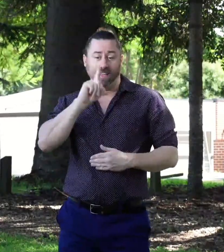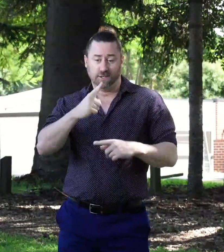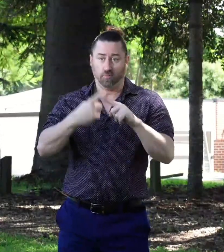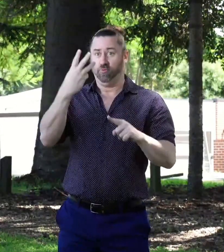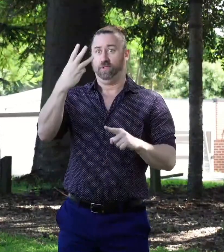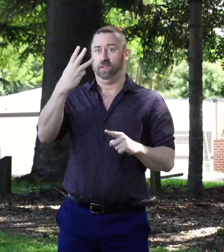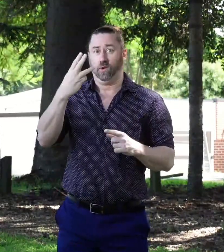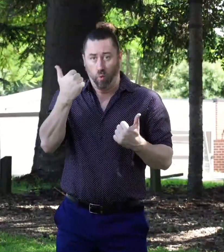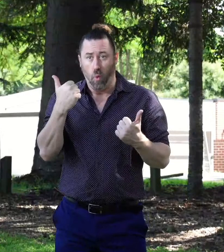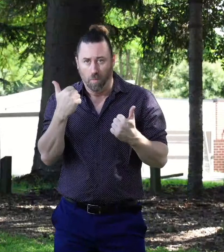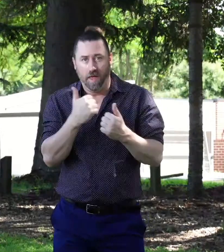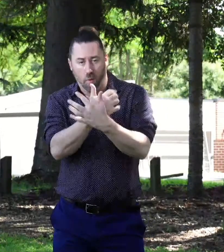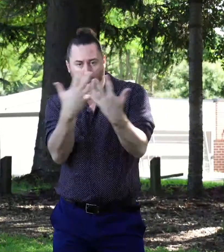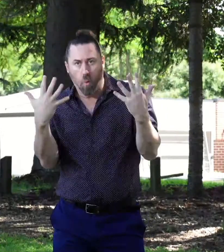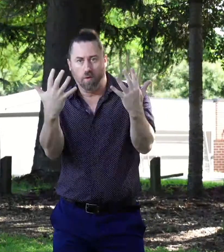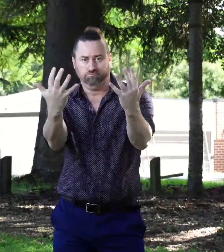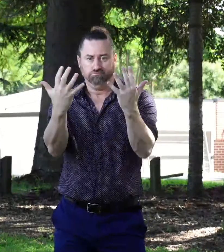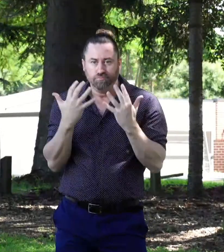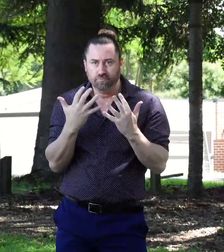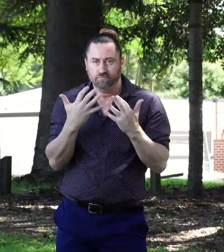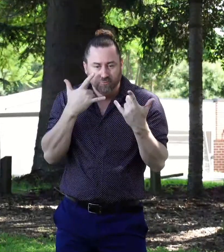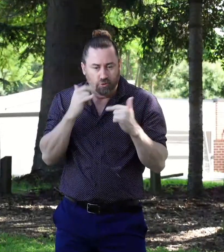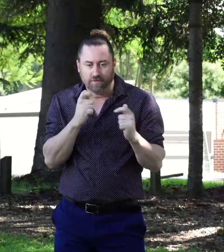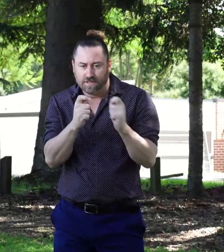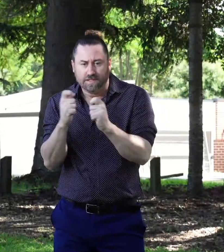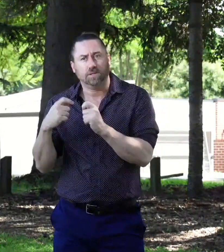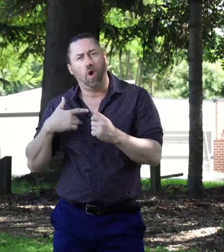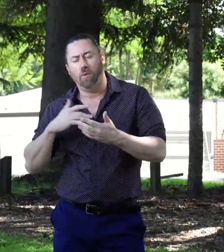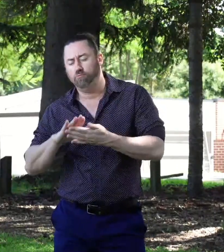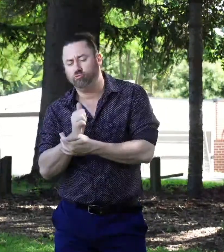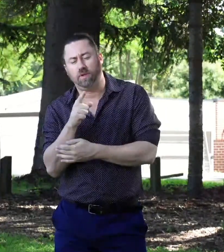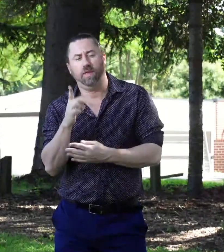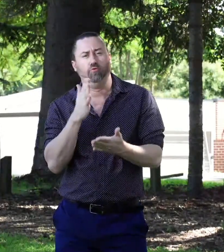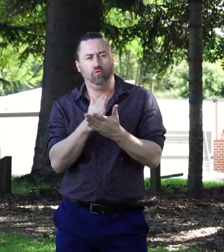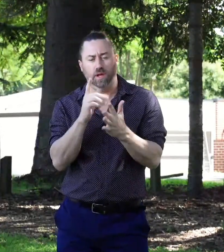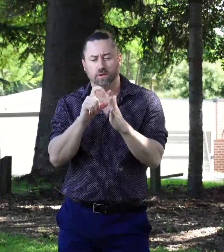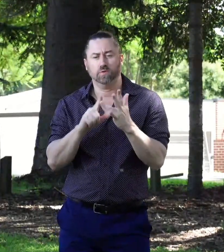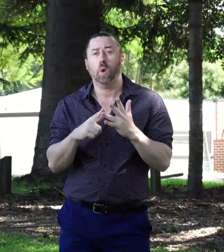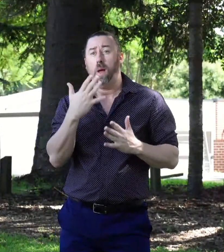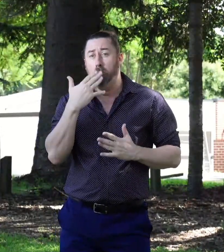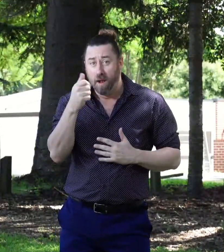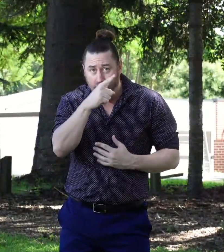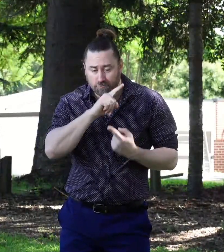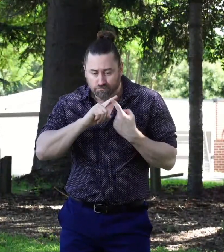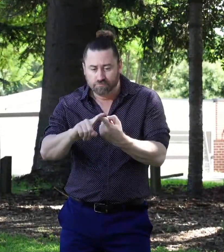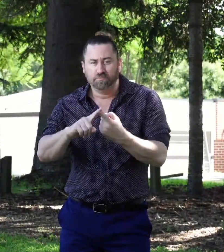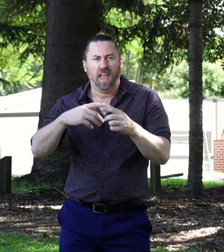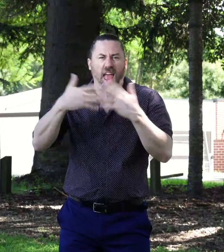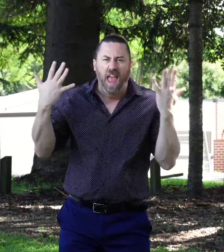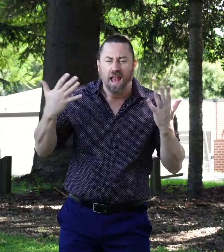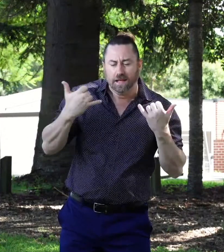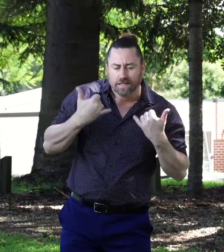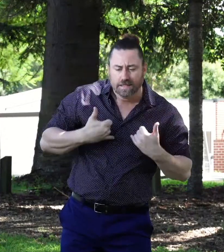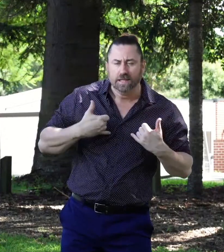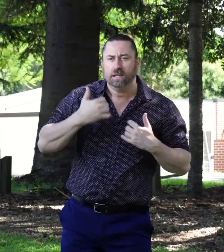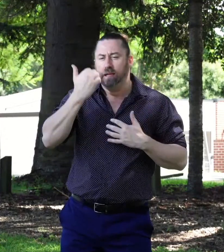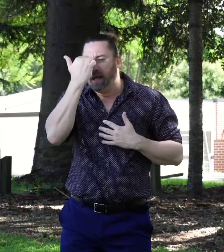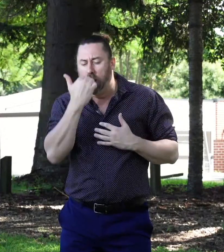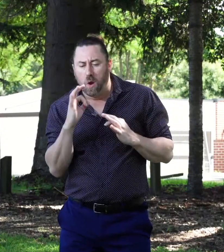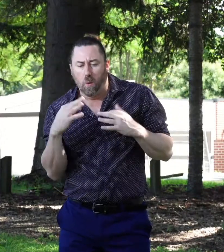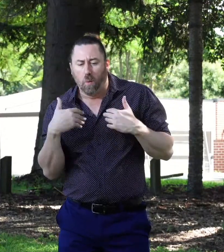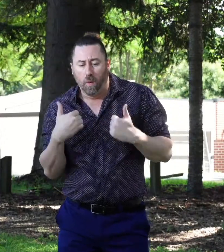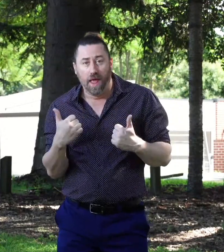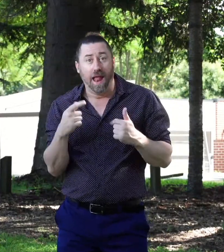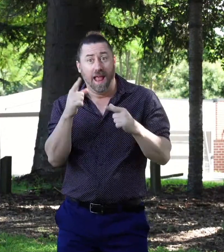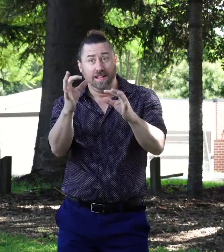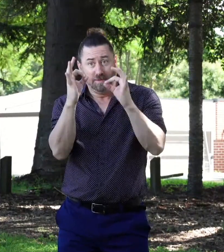came forward and got tested, which is excellent. Please could people continue to do that. Any symptoms at all, particularly if